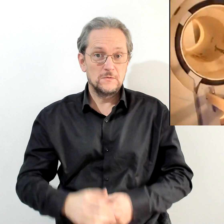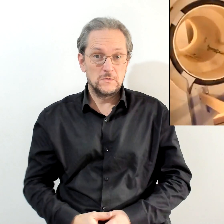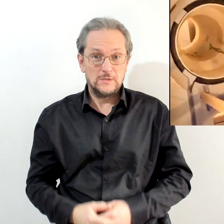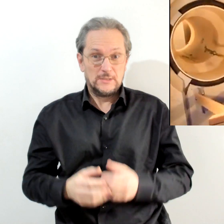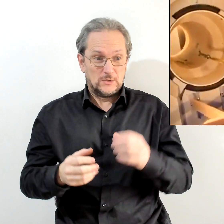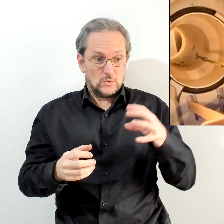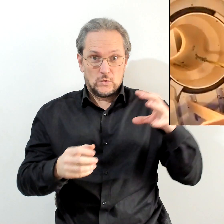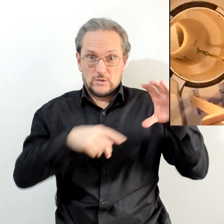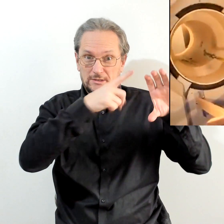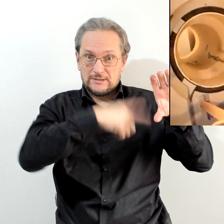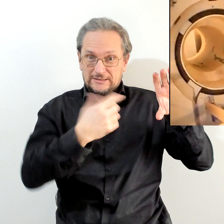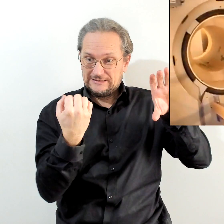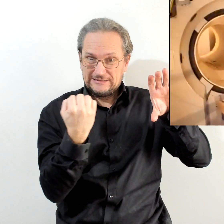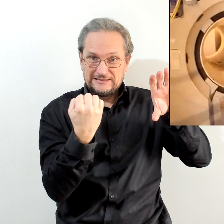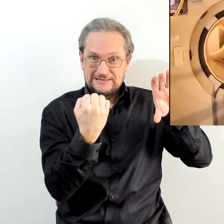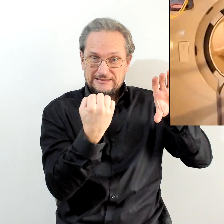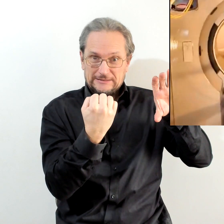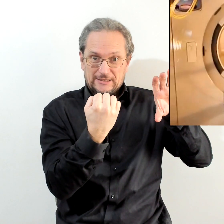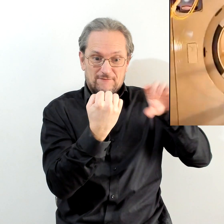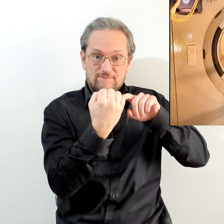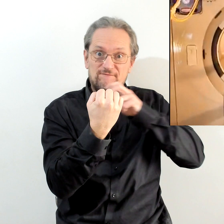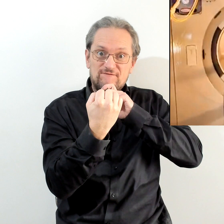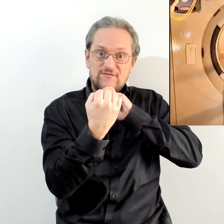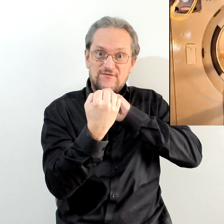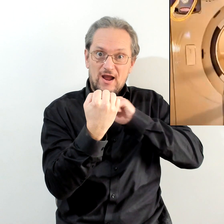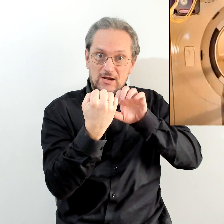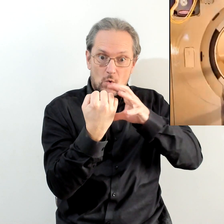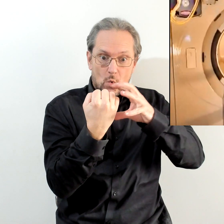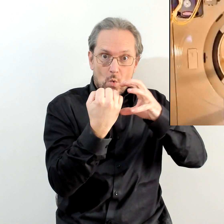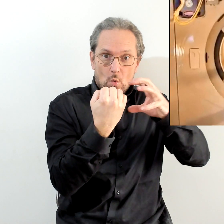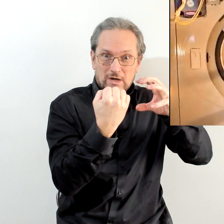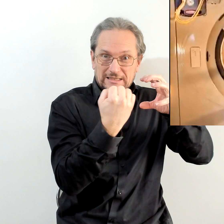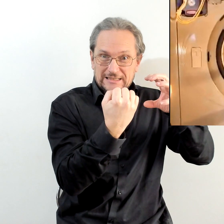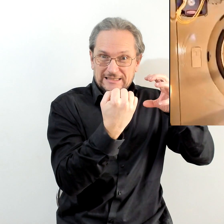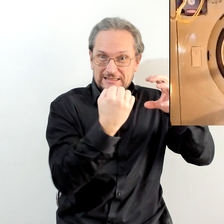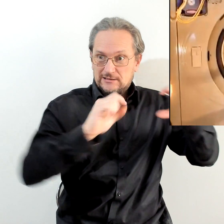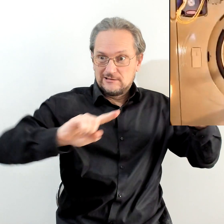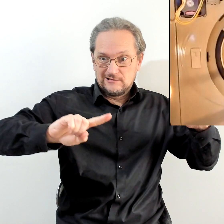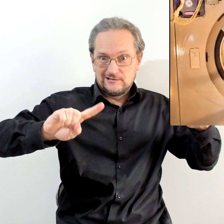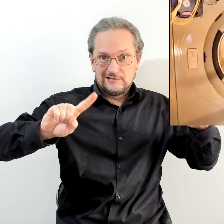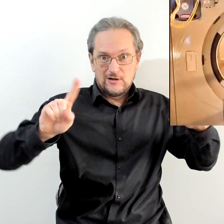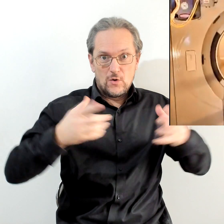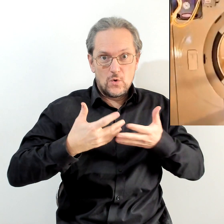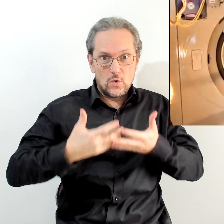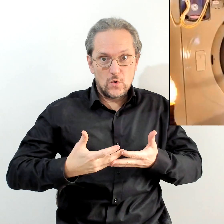Now. 400 now. And it's going to attach itself to the board. Any second it's going to start dropping,